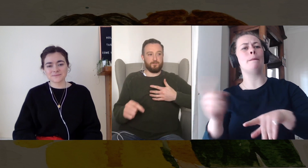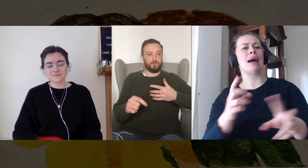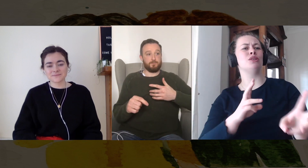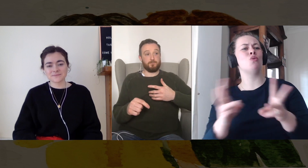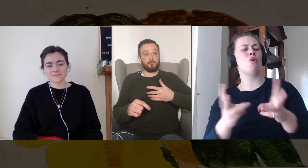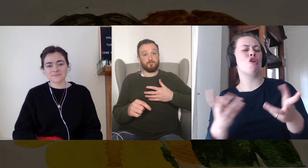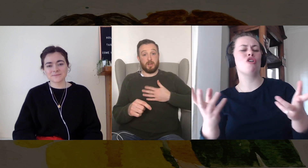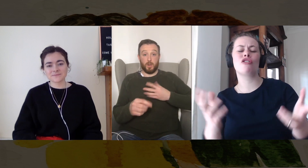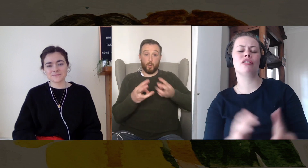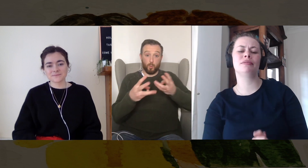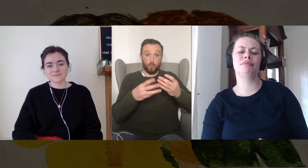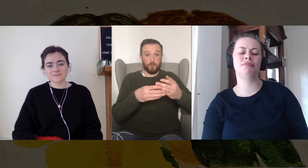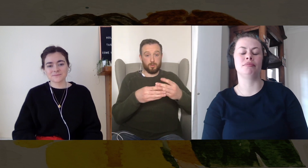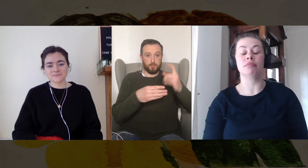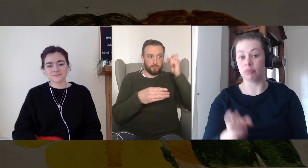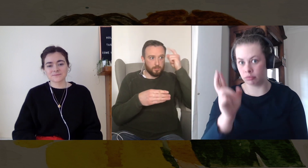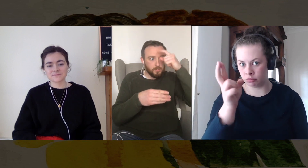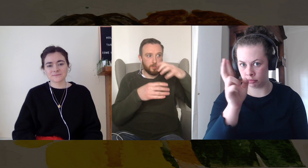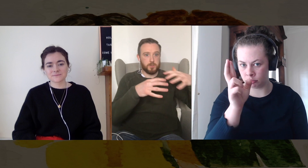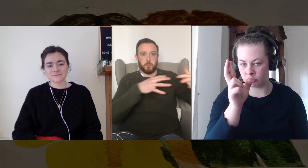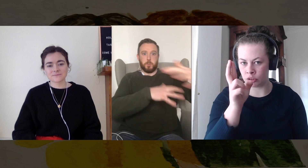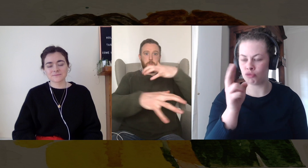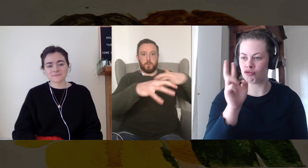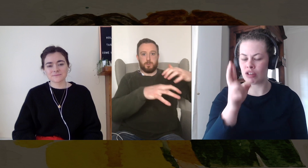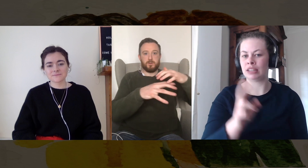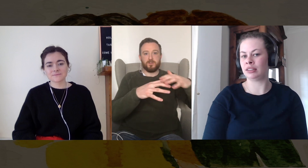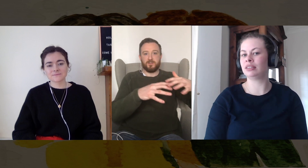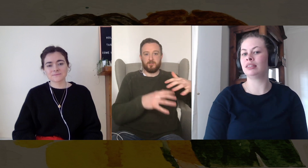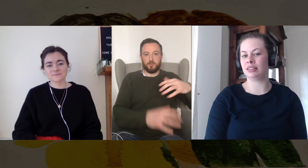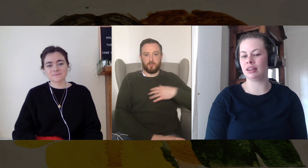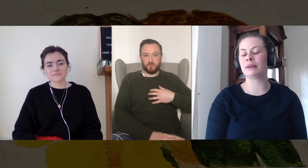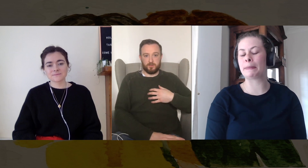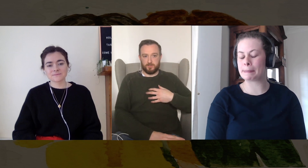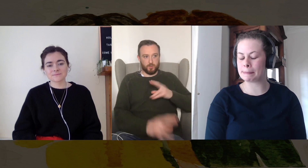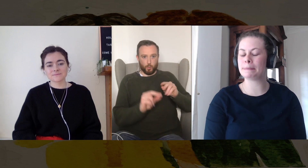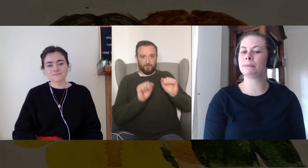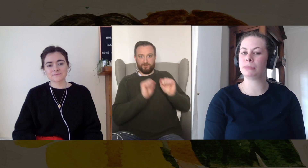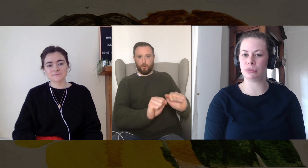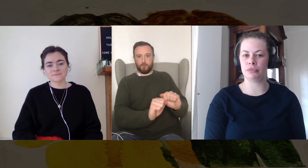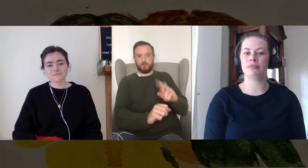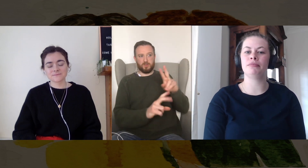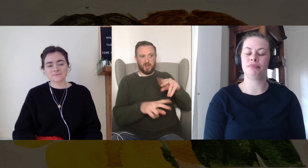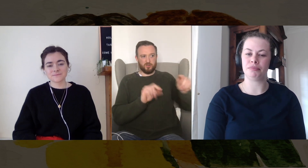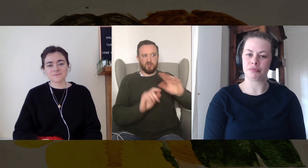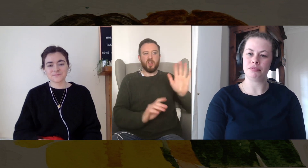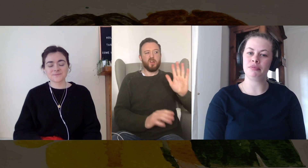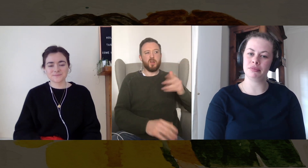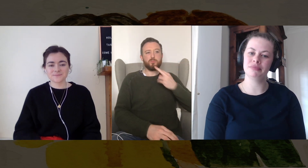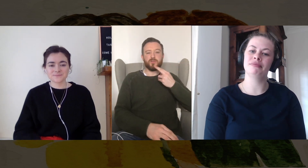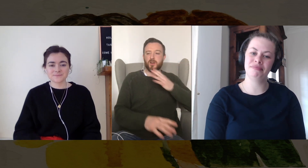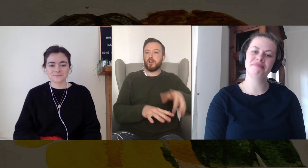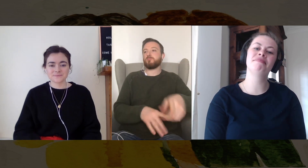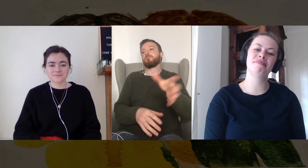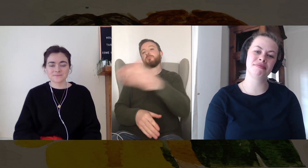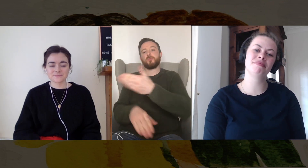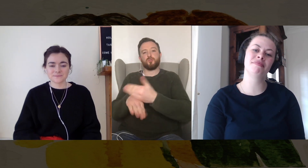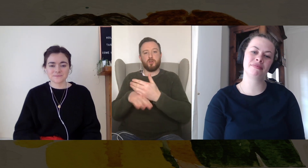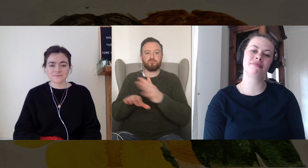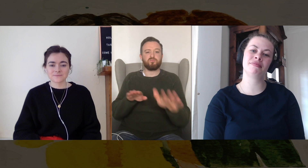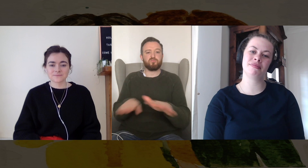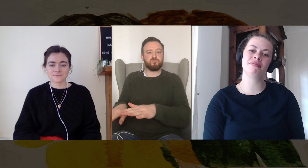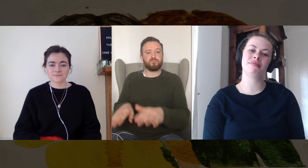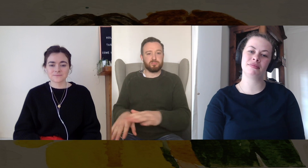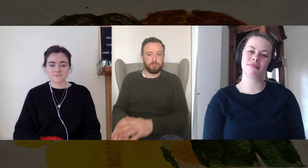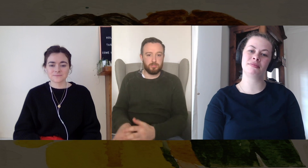like chill in the sun, having a glass of wine at lunch, and then like sauntering back to work. Yeah.